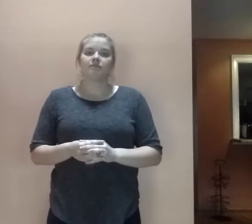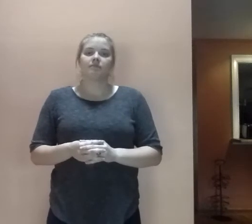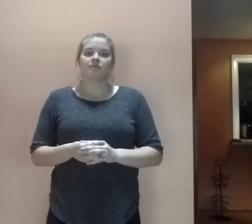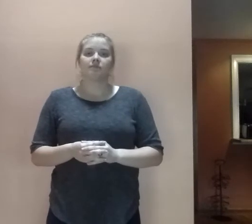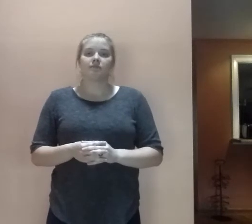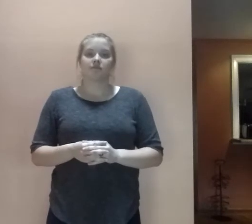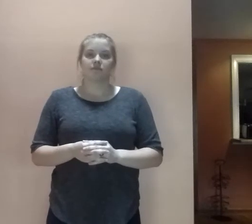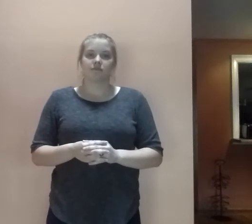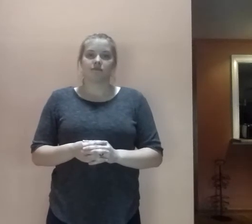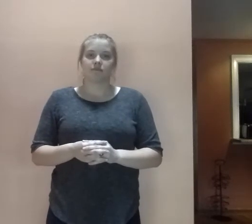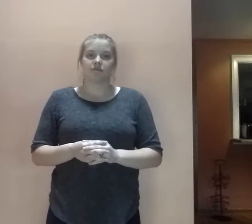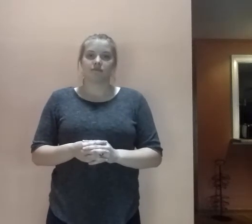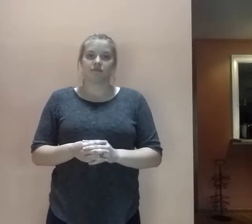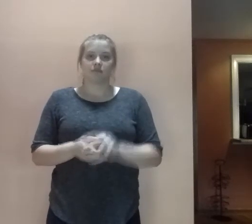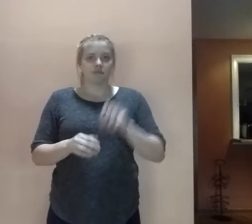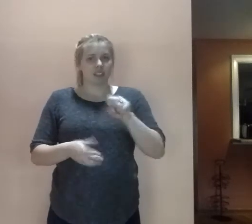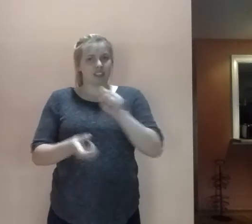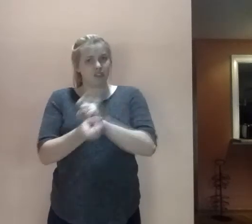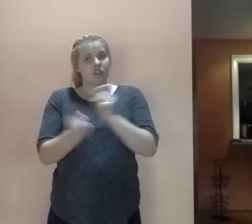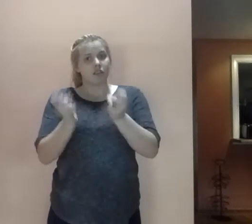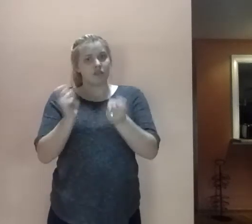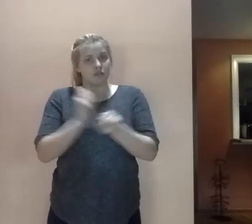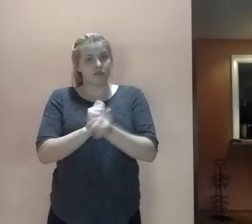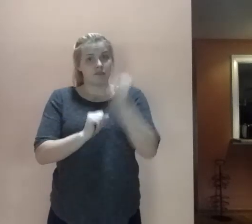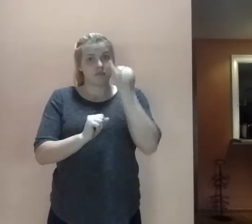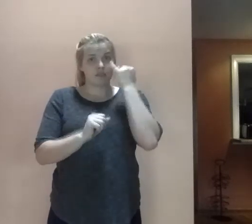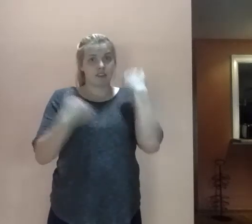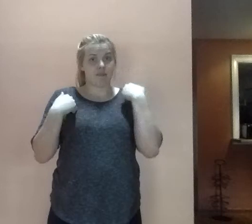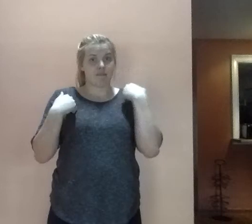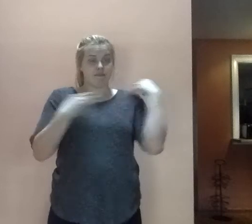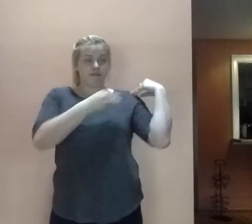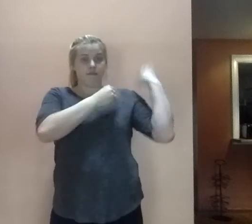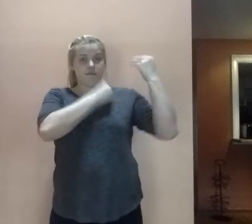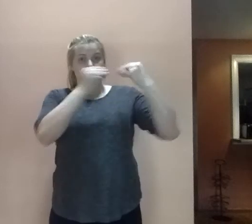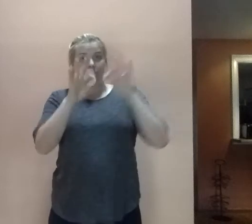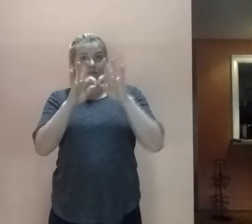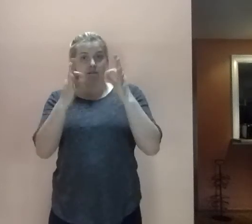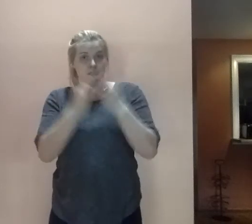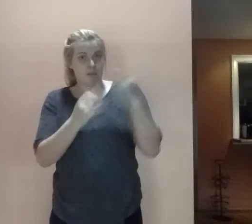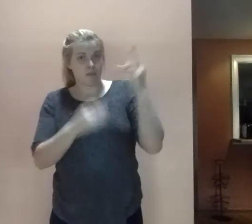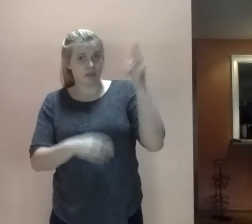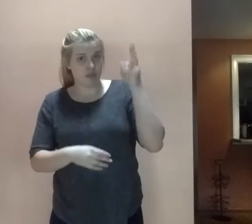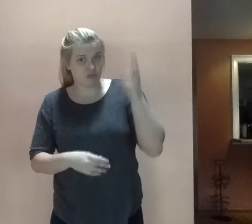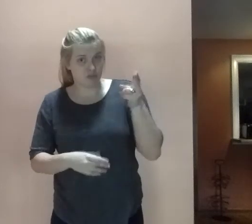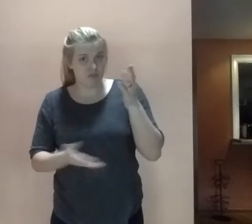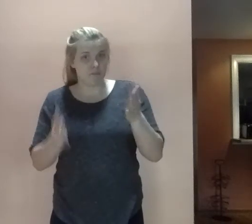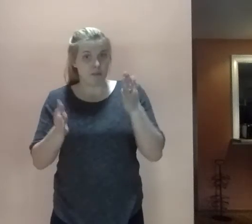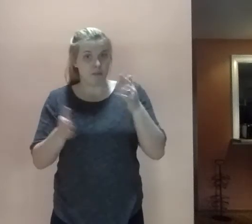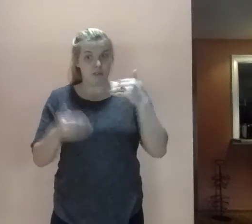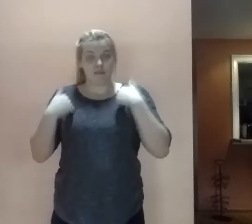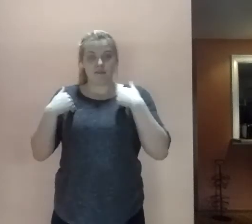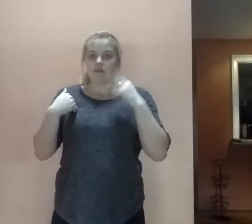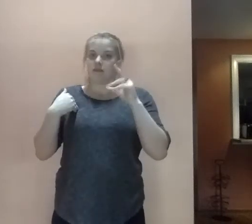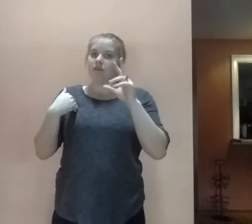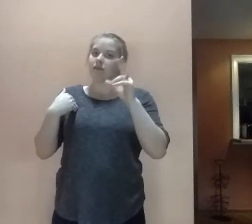still reshuffle it with diet. I had always thought that I would develop heart disease at a young age because both my dad and grandpa had heart attacks. I